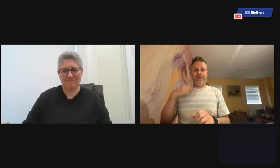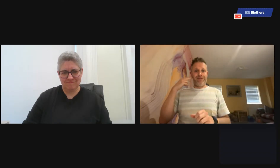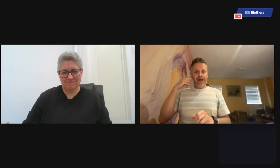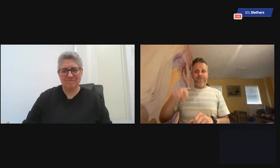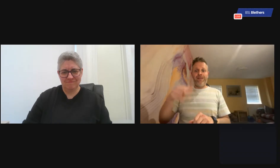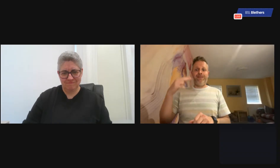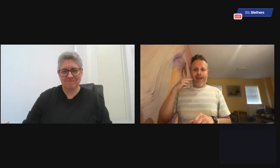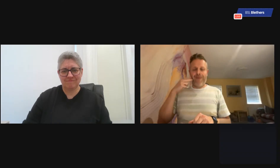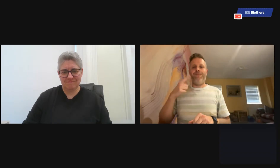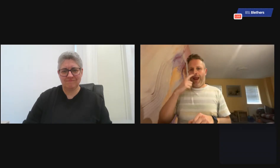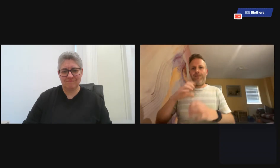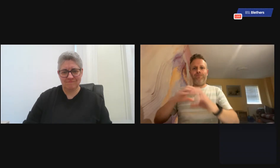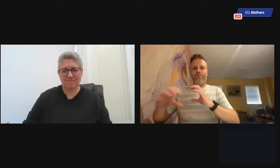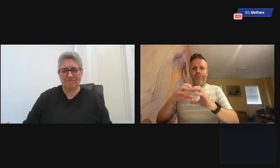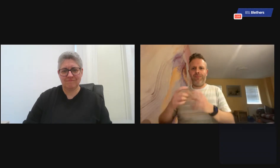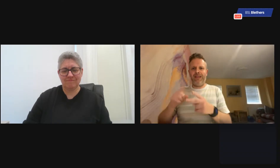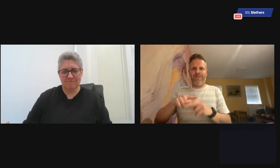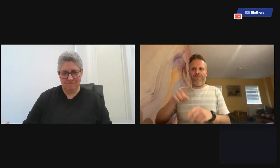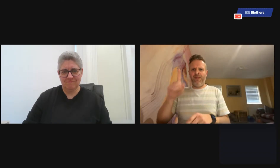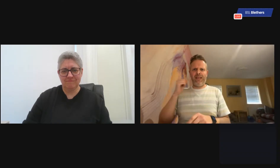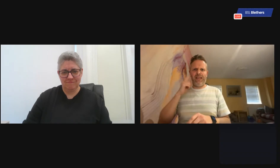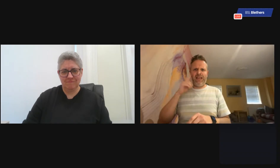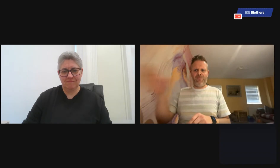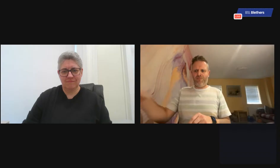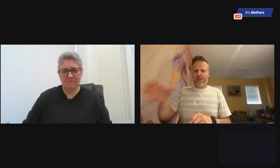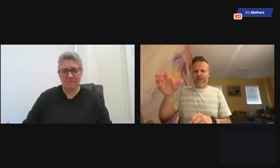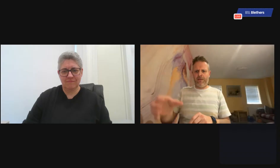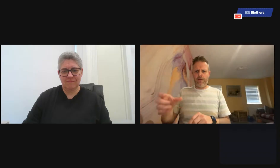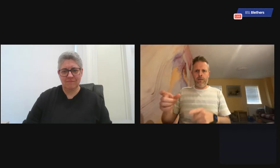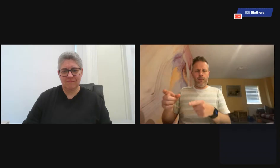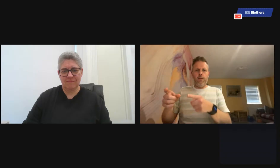course, and I wondered about communication,